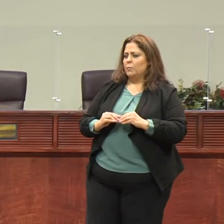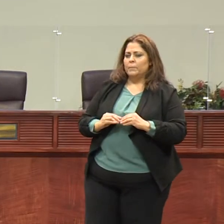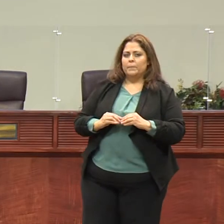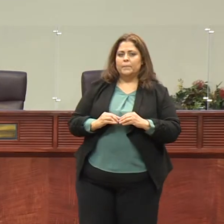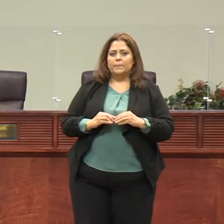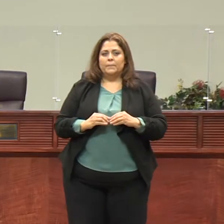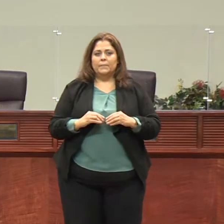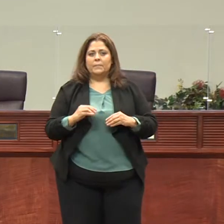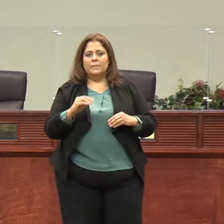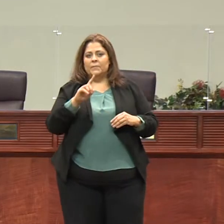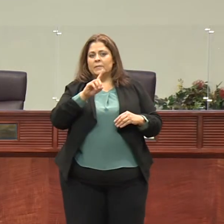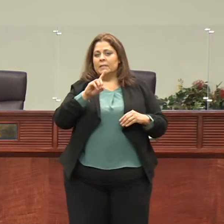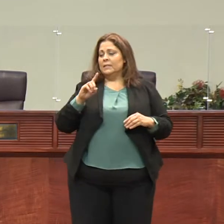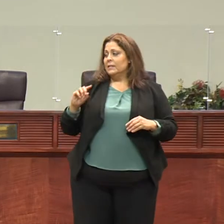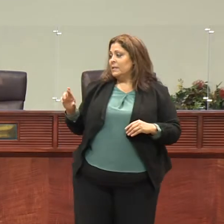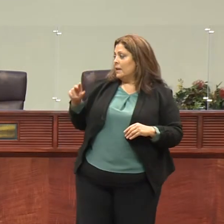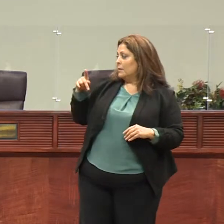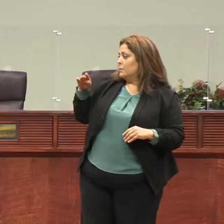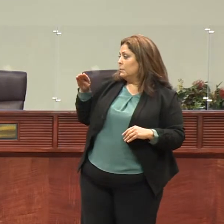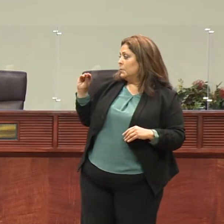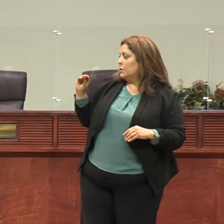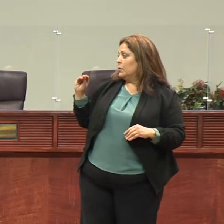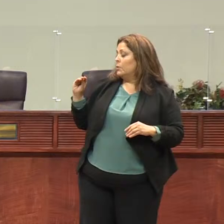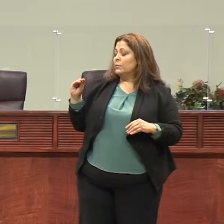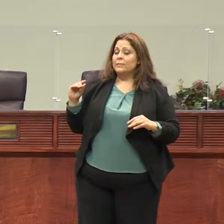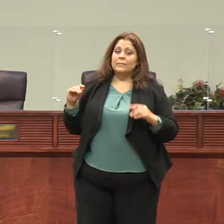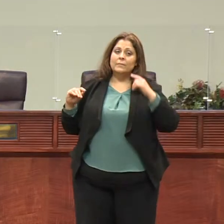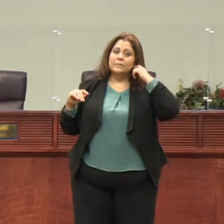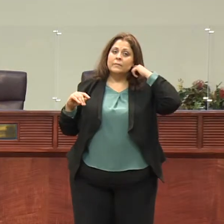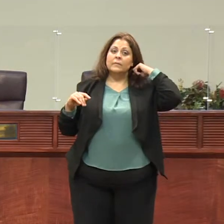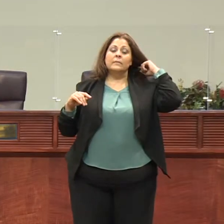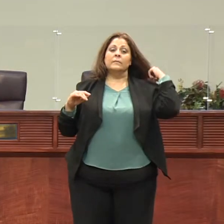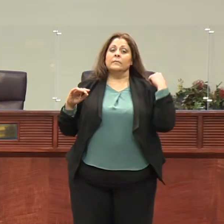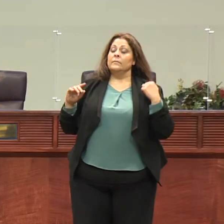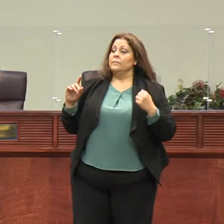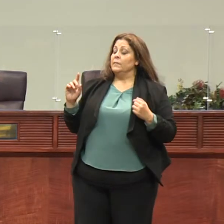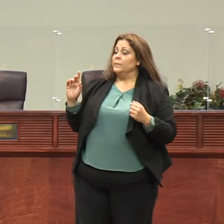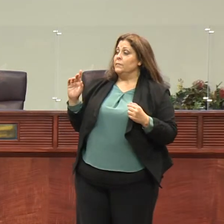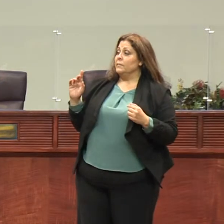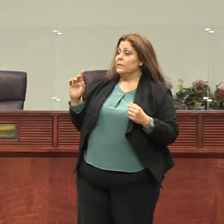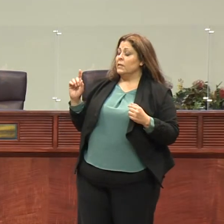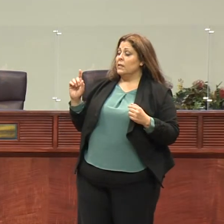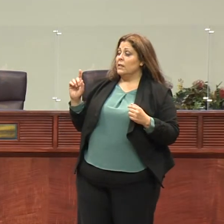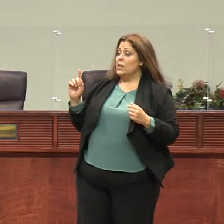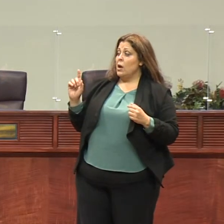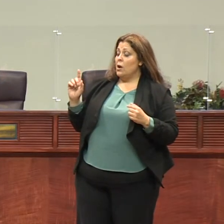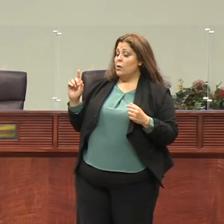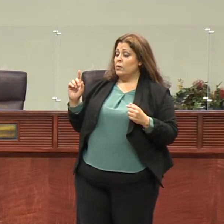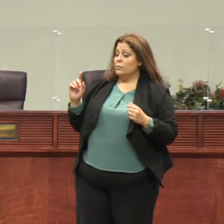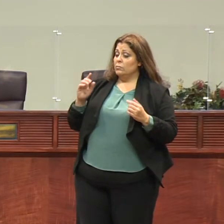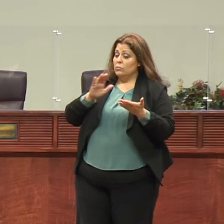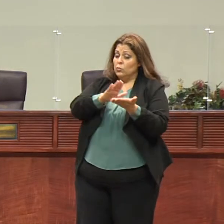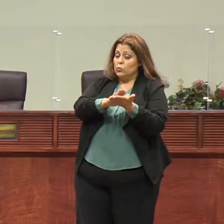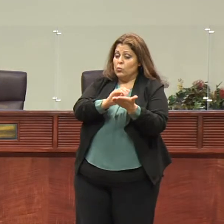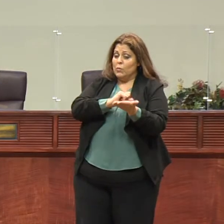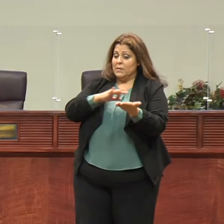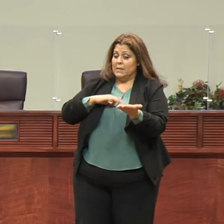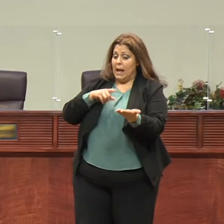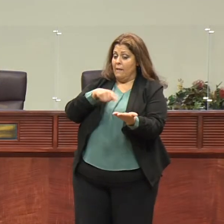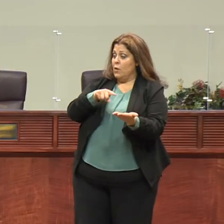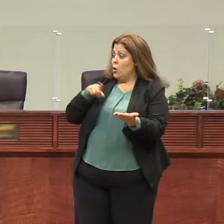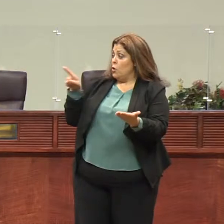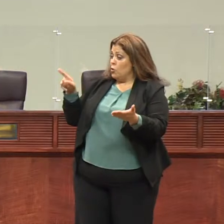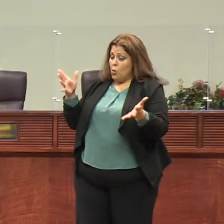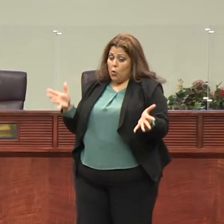Questions for Dr. Pino. Nikki Zizaza with News 6. Dr. Pino, you're urging staff to return and making sure that